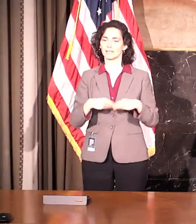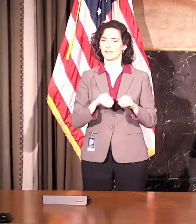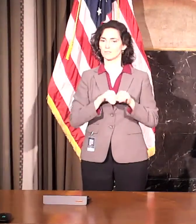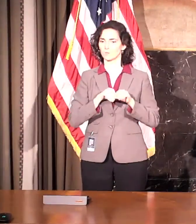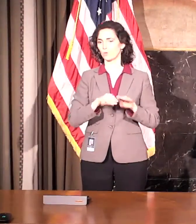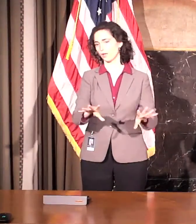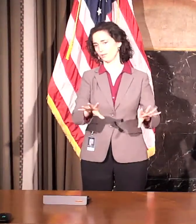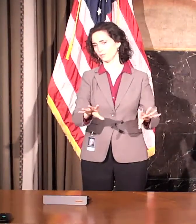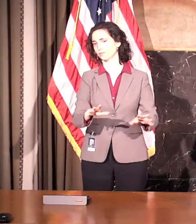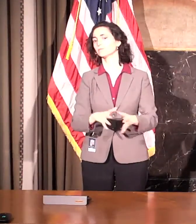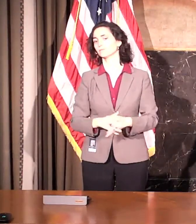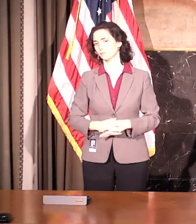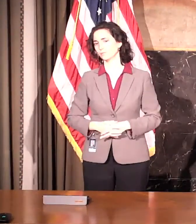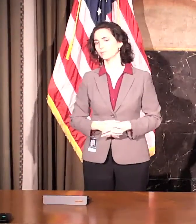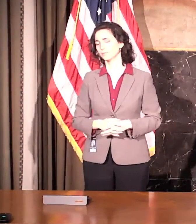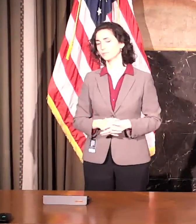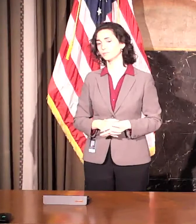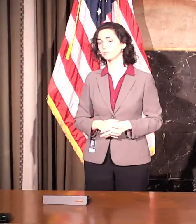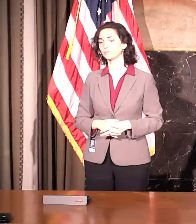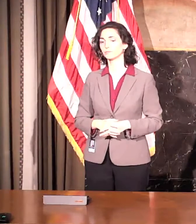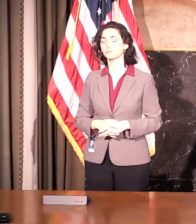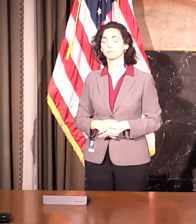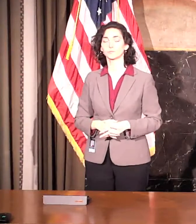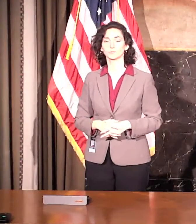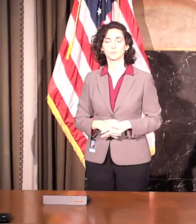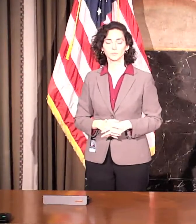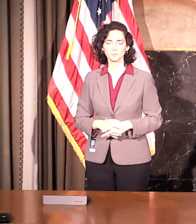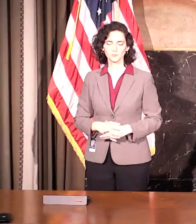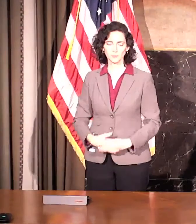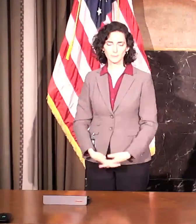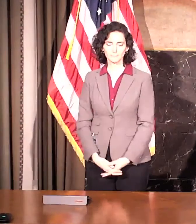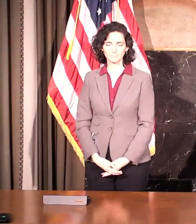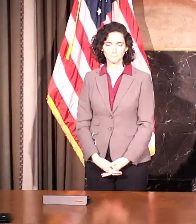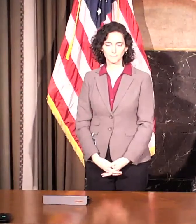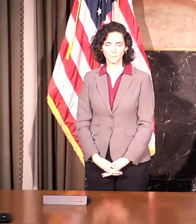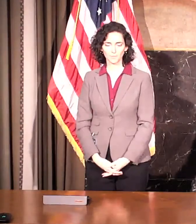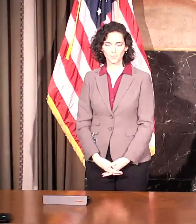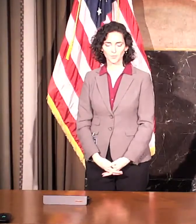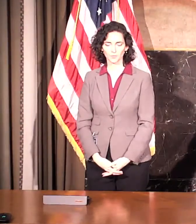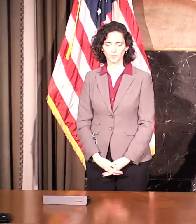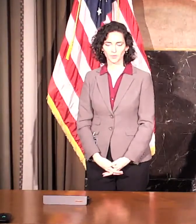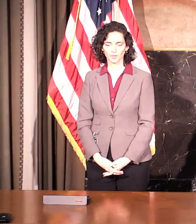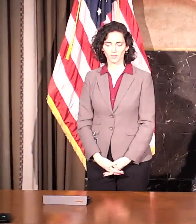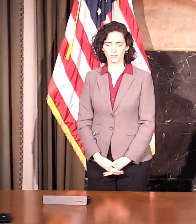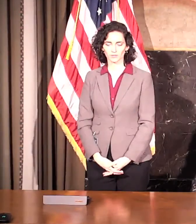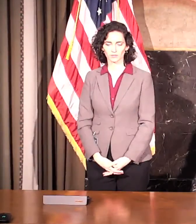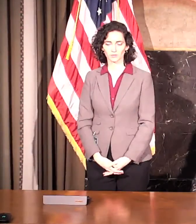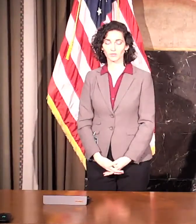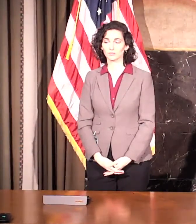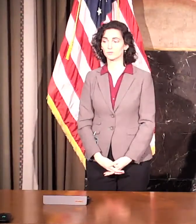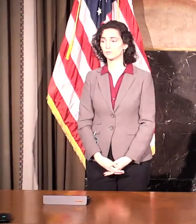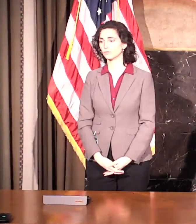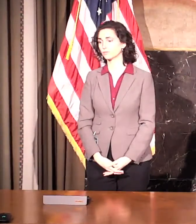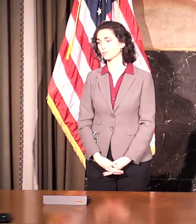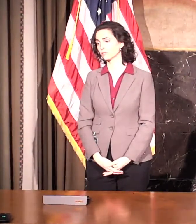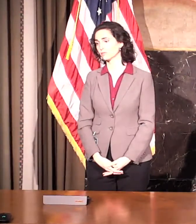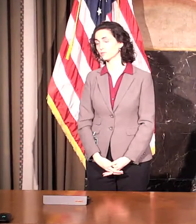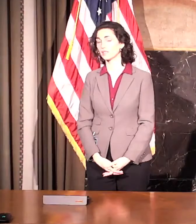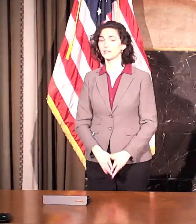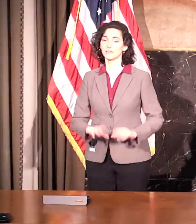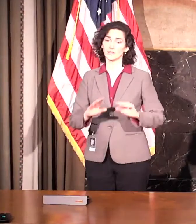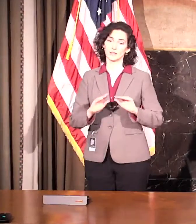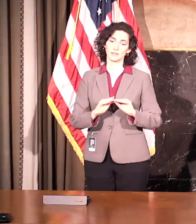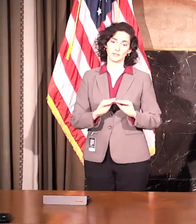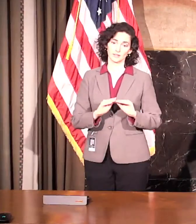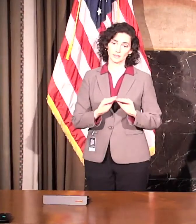the disease. There is no doubt, and in fact, I absolutely know that Christmas is going to be much sadder for